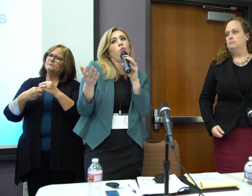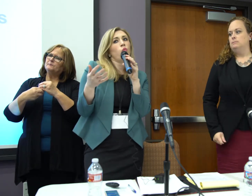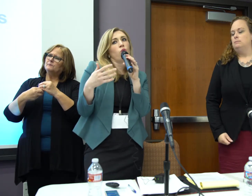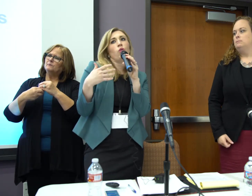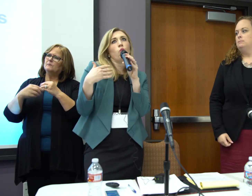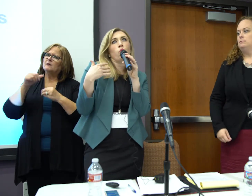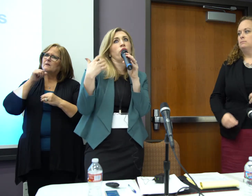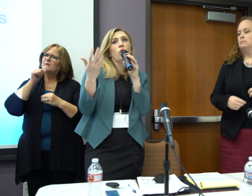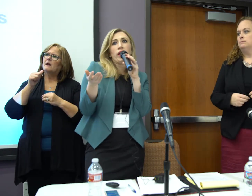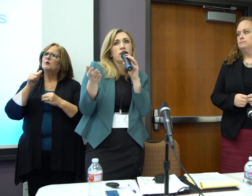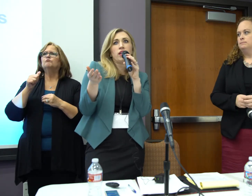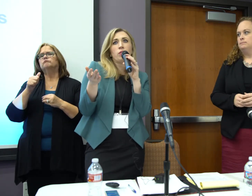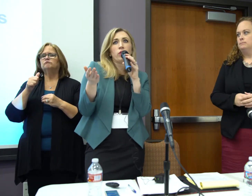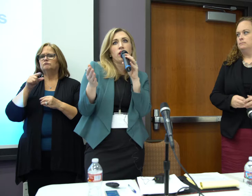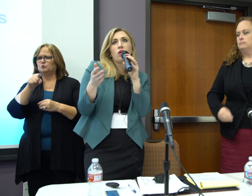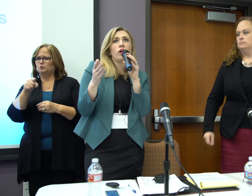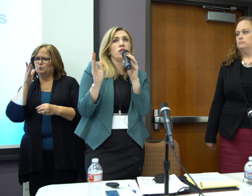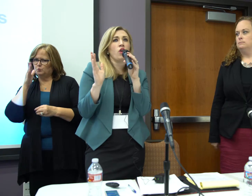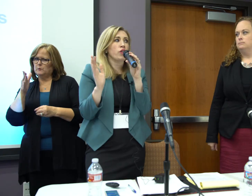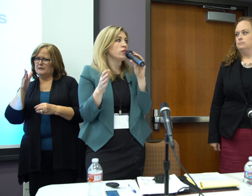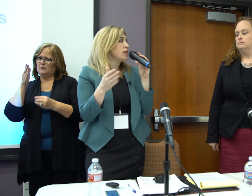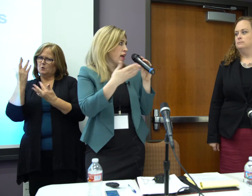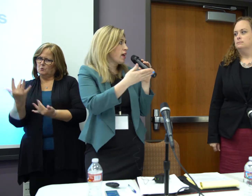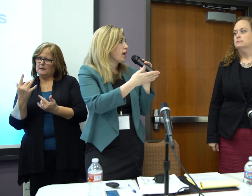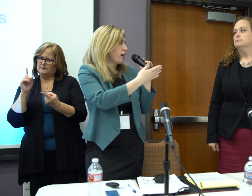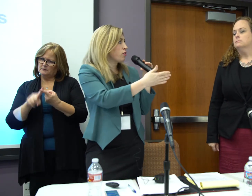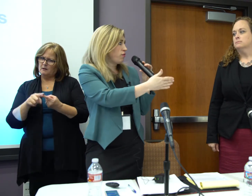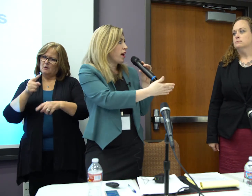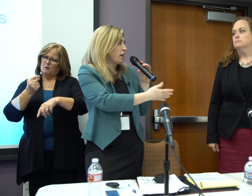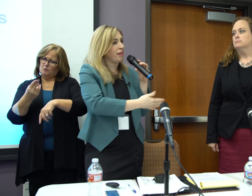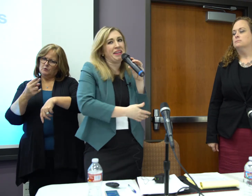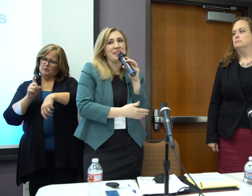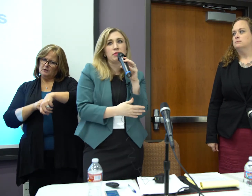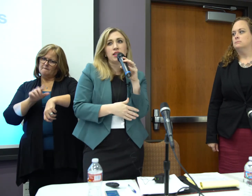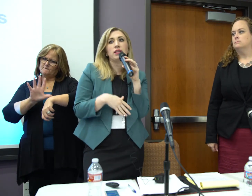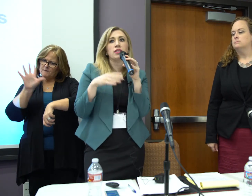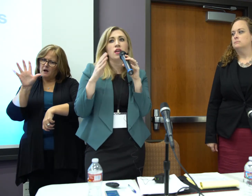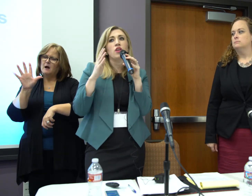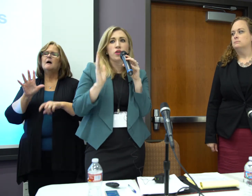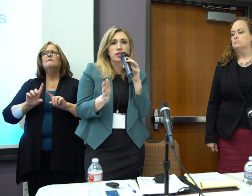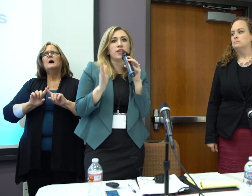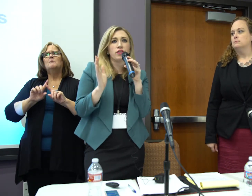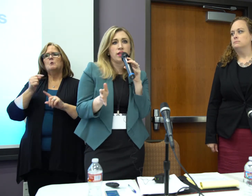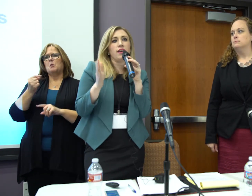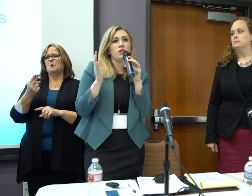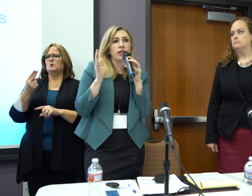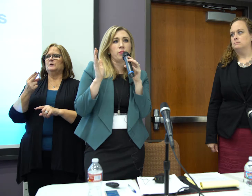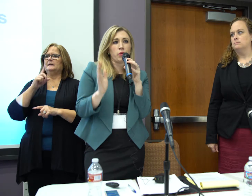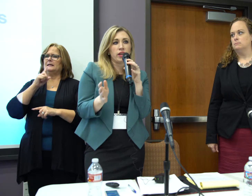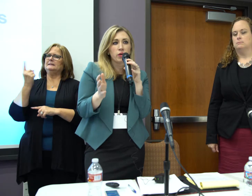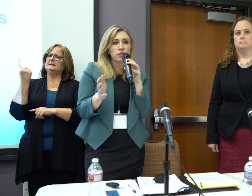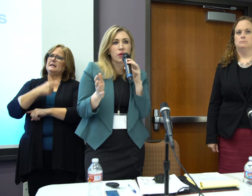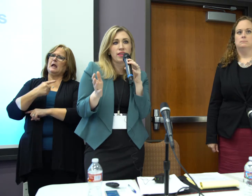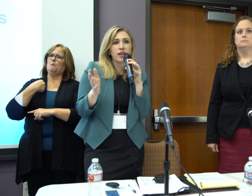not, you're going to wait to get a burrito until Thursday at 5, like Elizabeth said, because Thursdays are the days that we